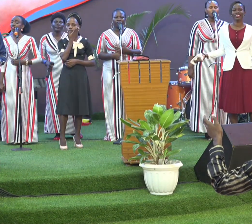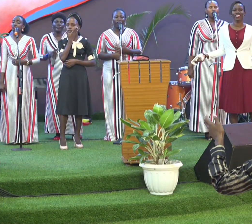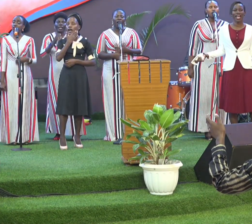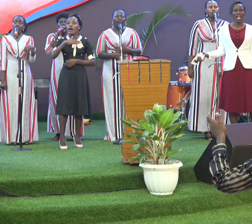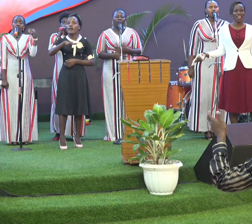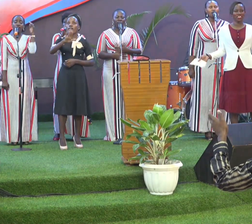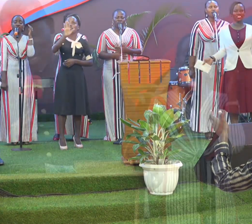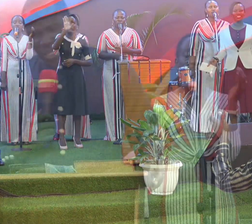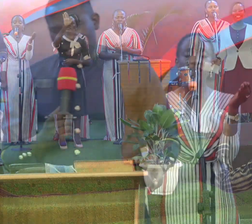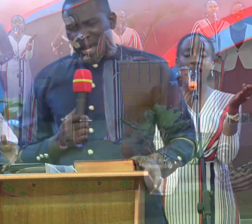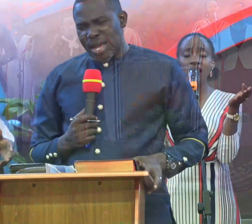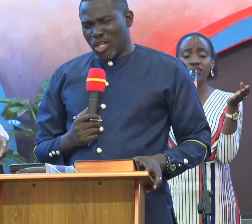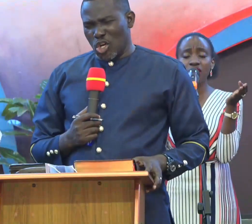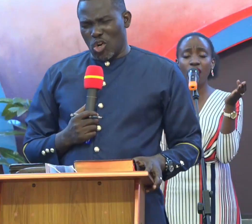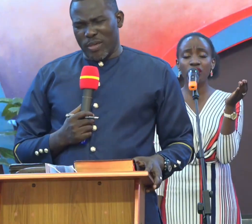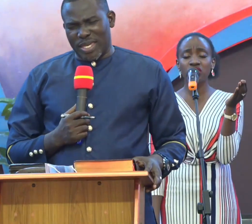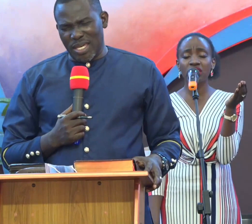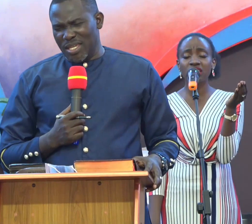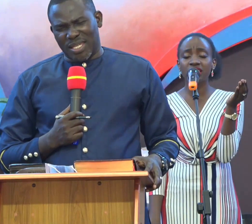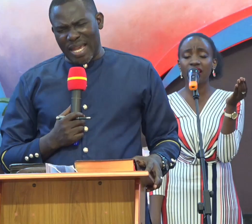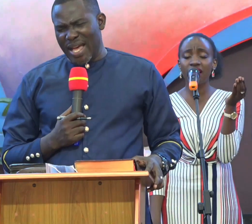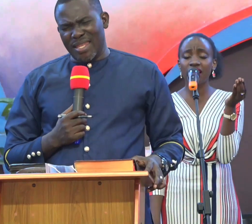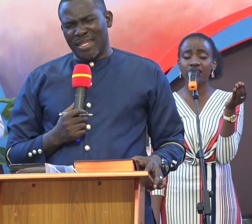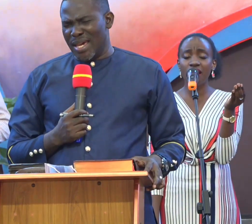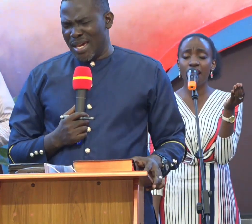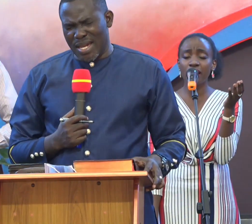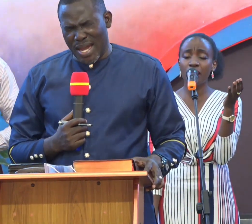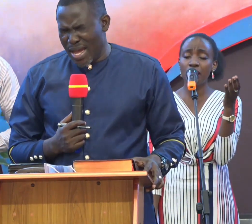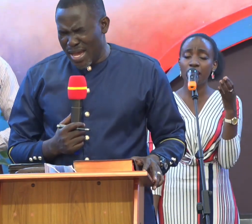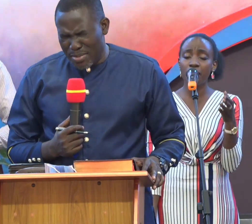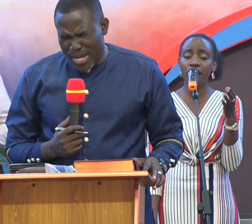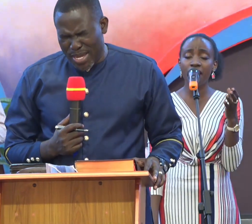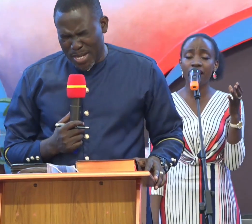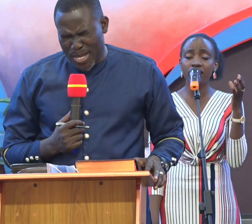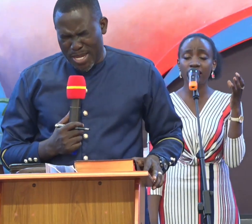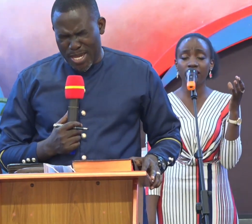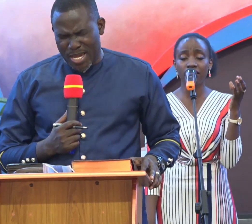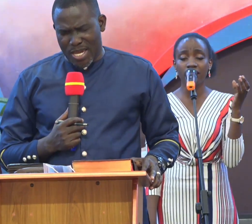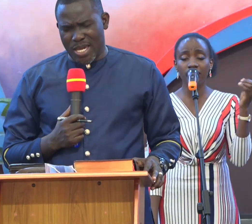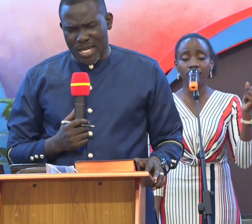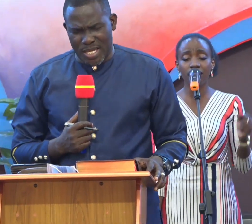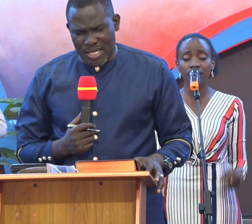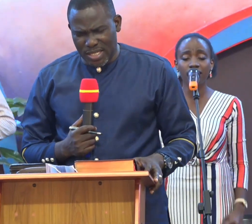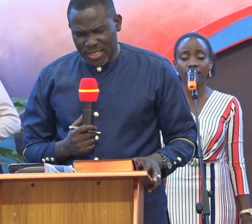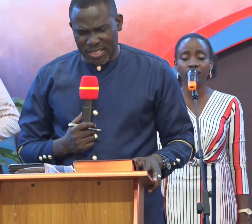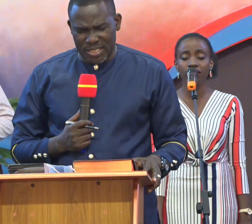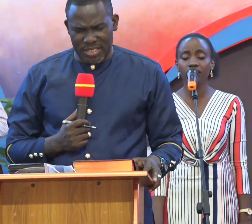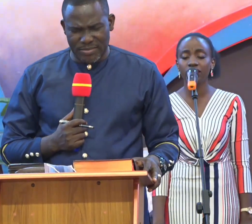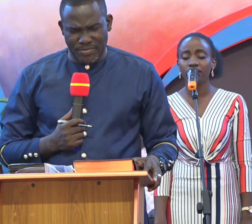ekisacho Yesu ekisacho kisanze nga wendi